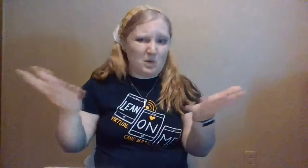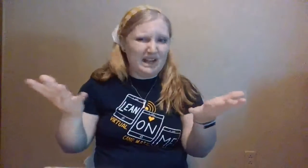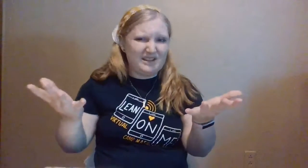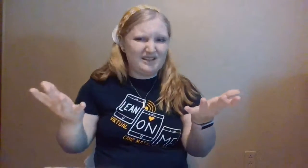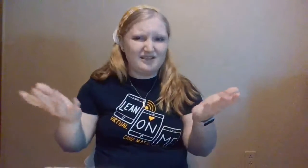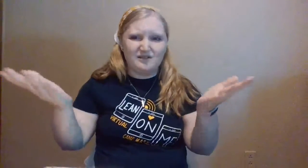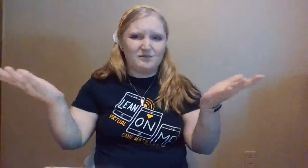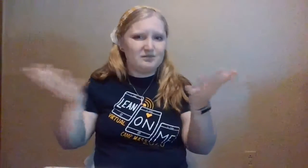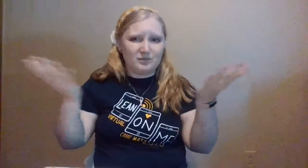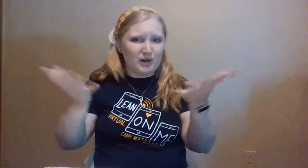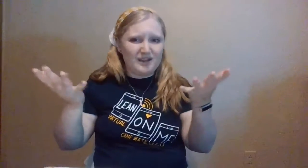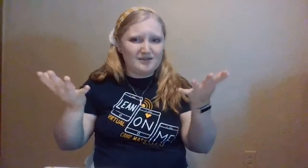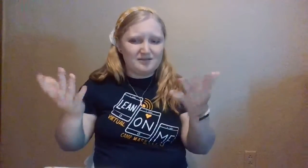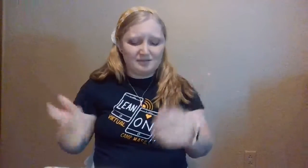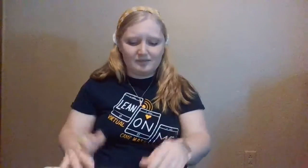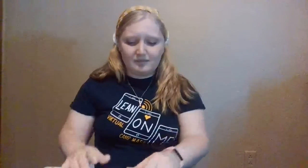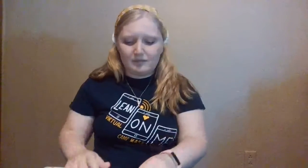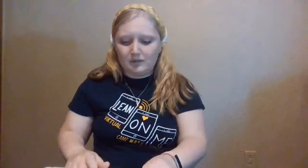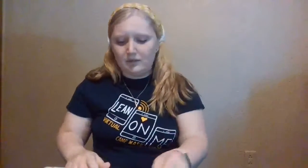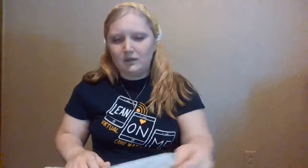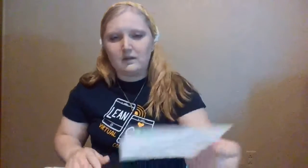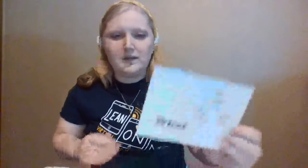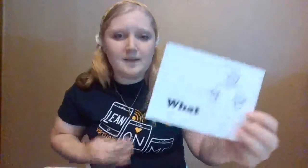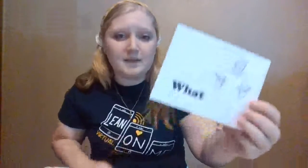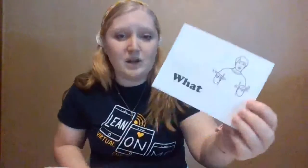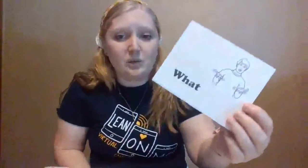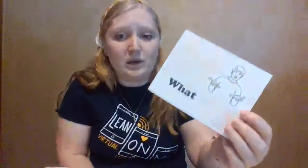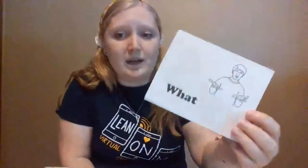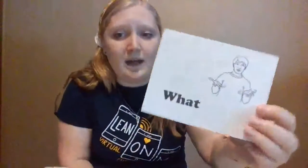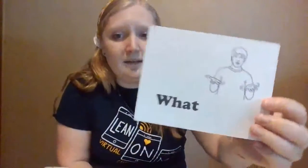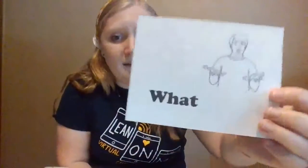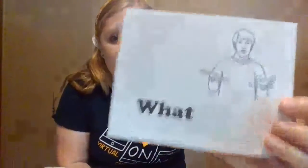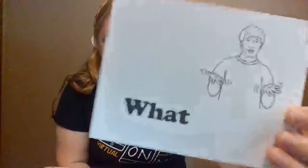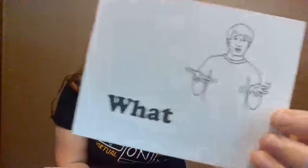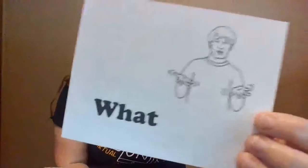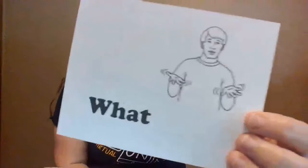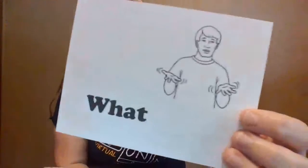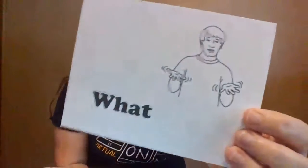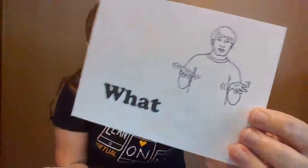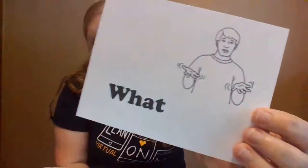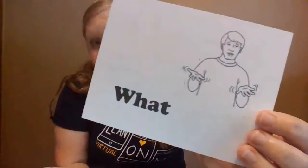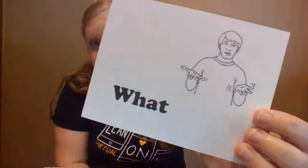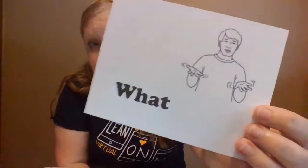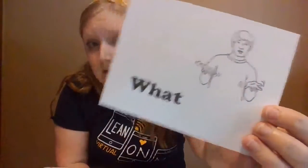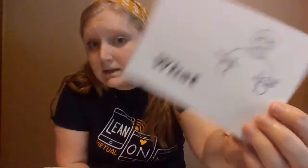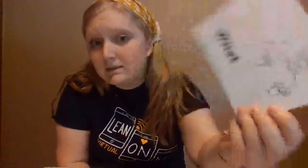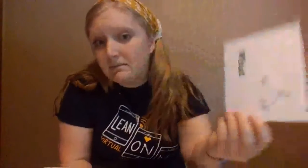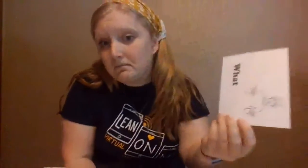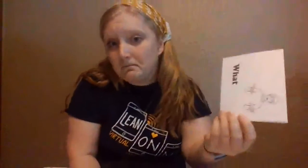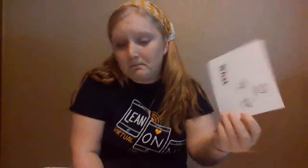what. What. So this is a good one to ask if you are maybe confused.